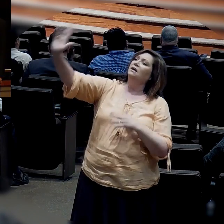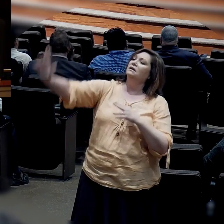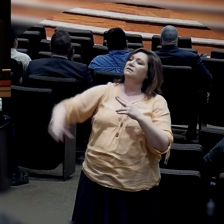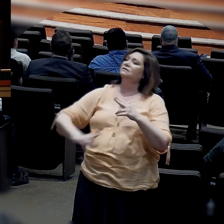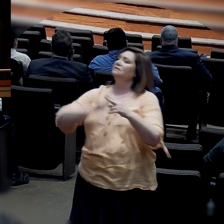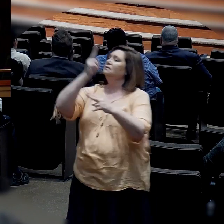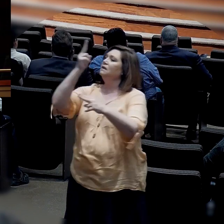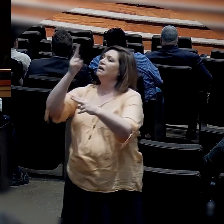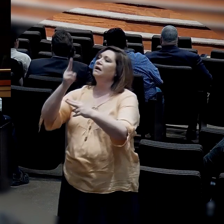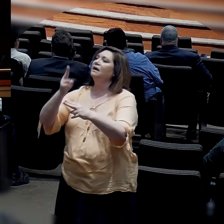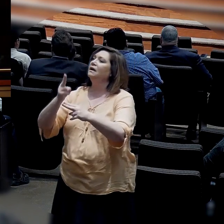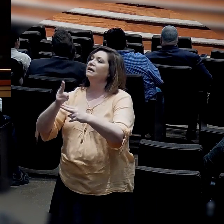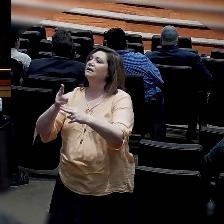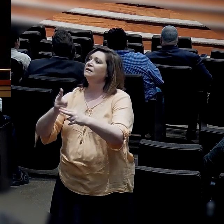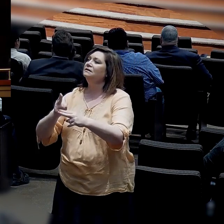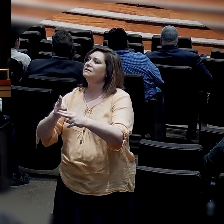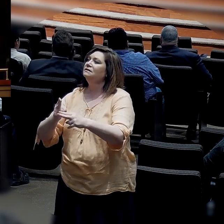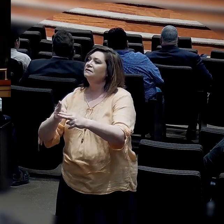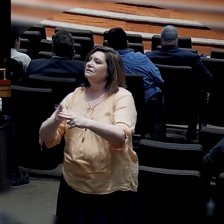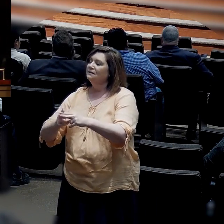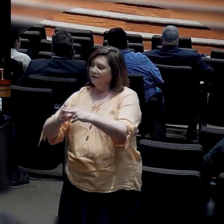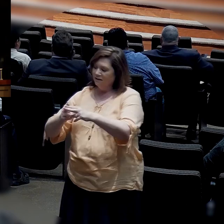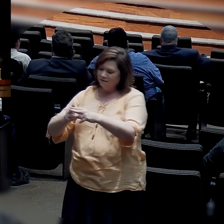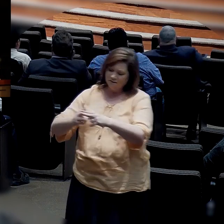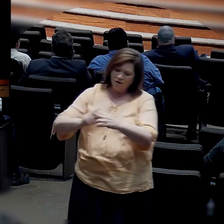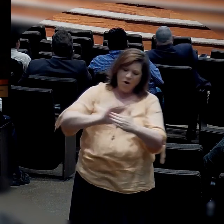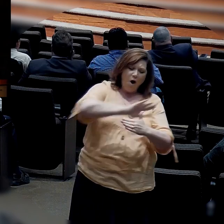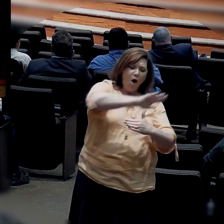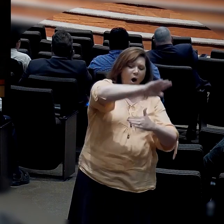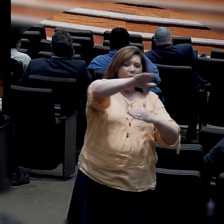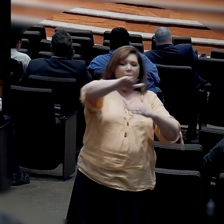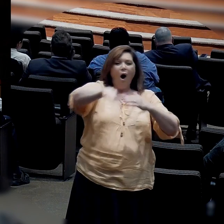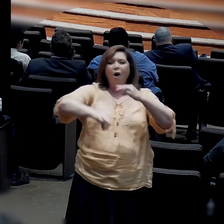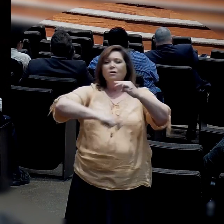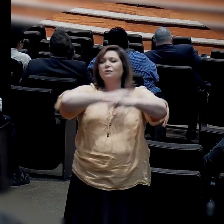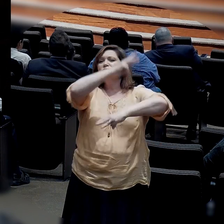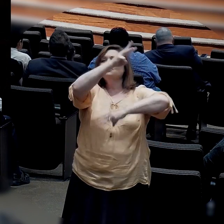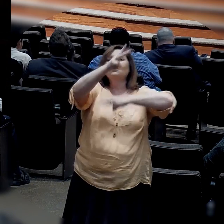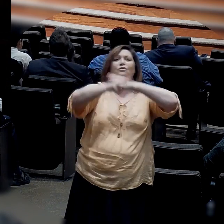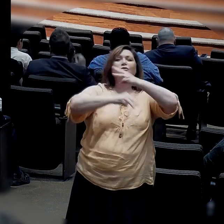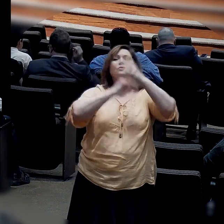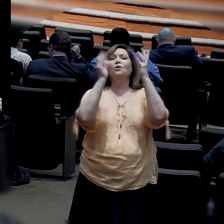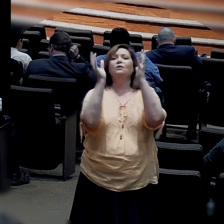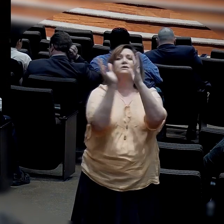name, creation sings your story.